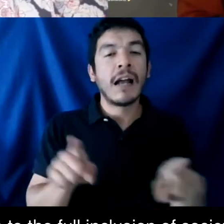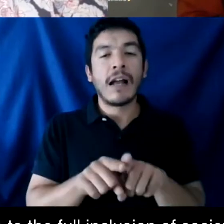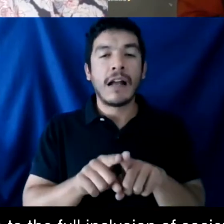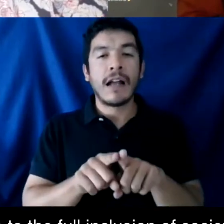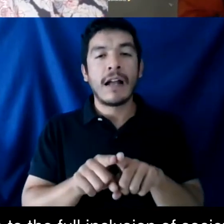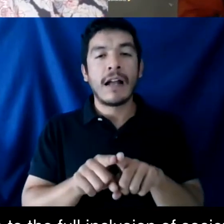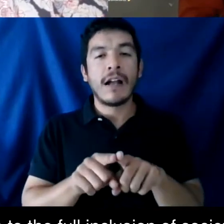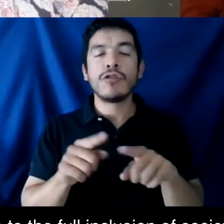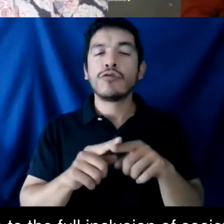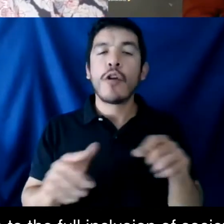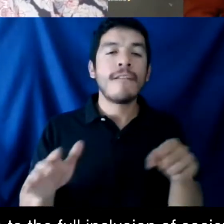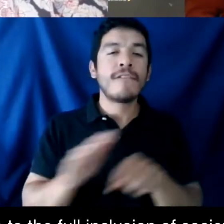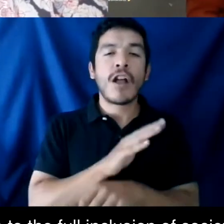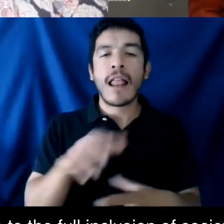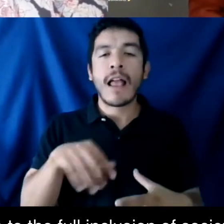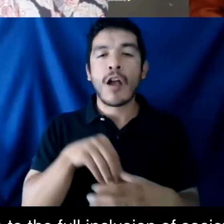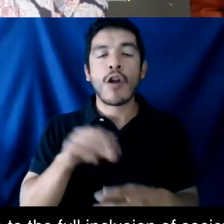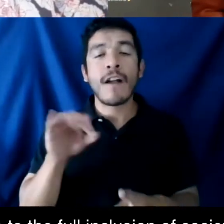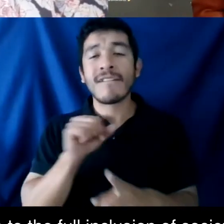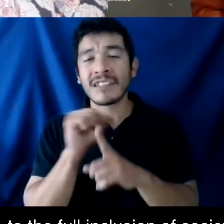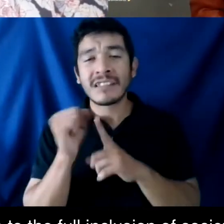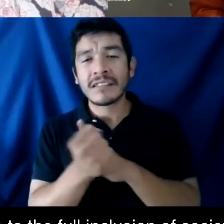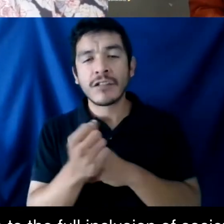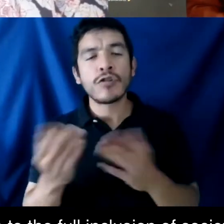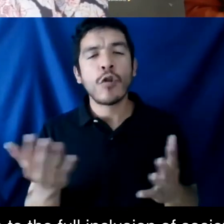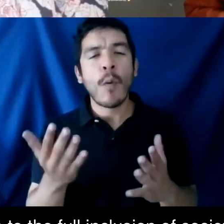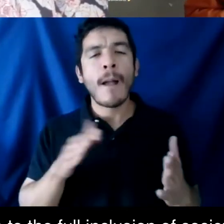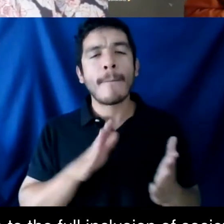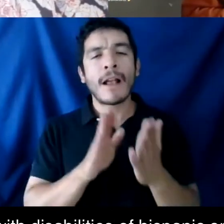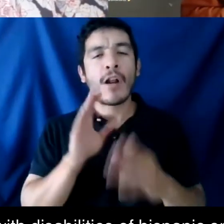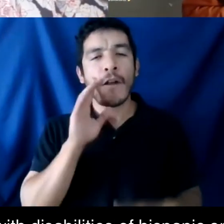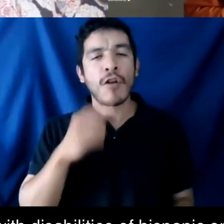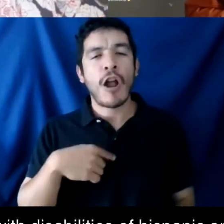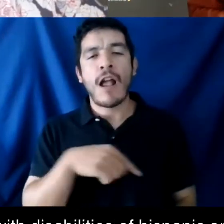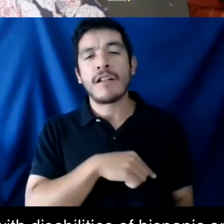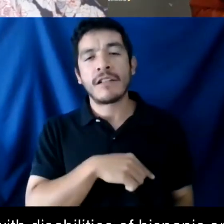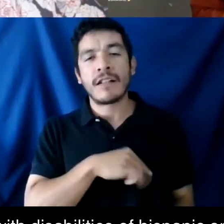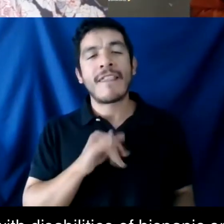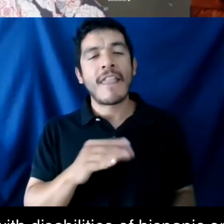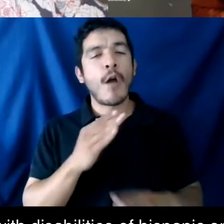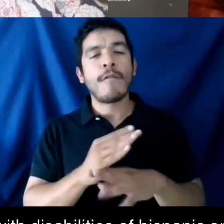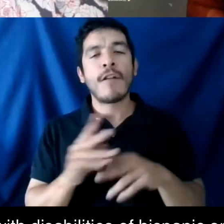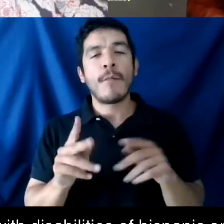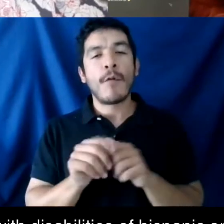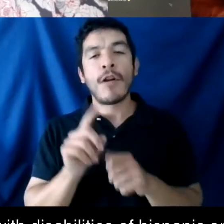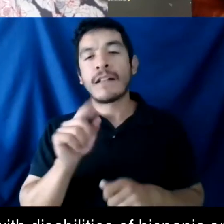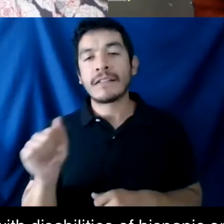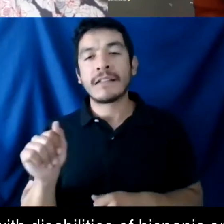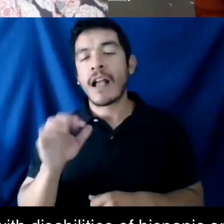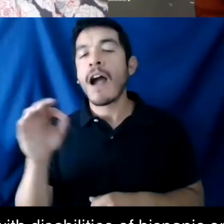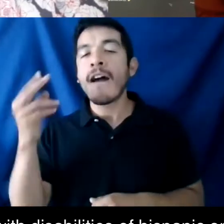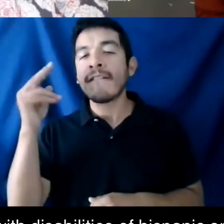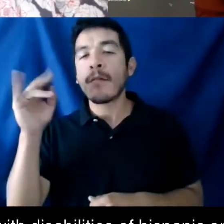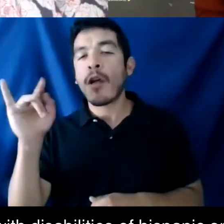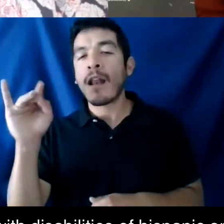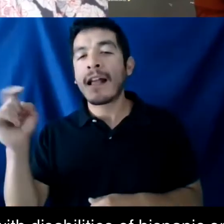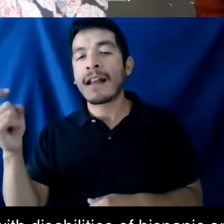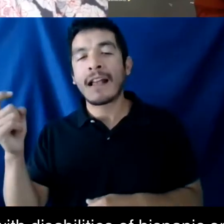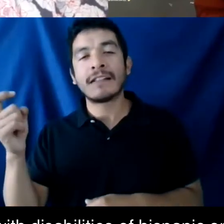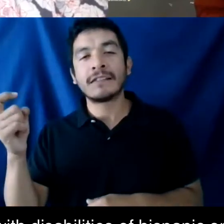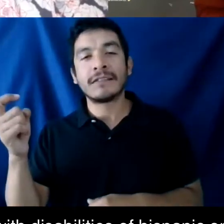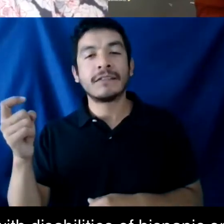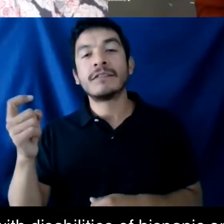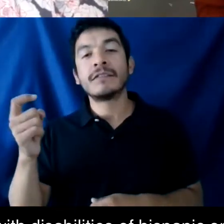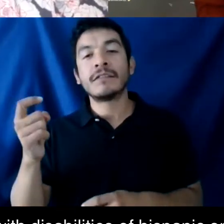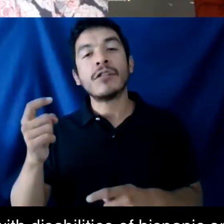the full inclusion of society? So, what barriers are there that prevent people with disabilities of Hispanic or Latinx descent from